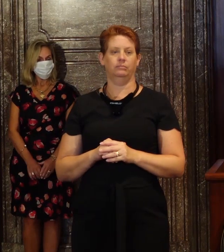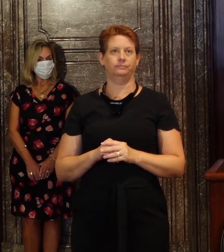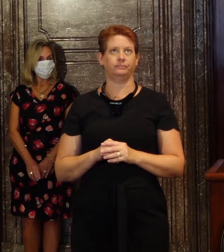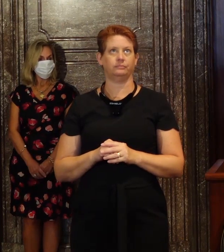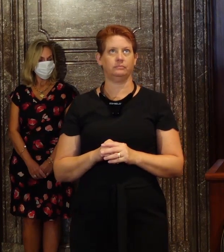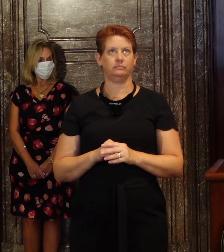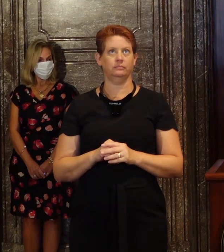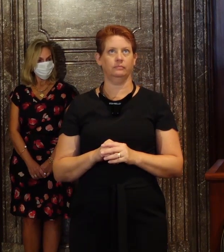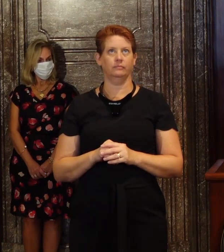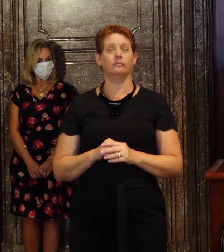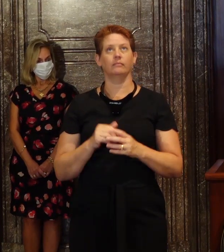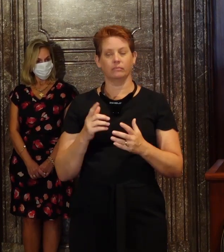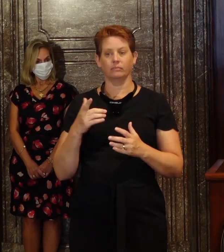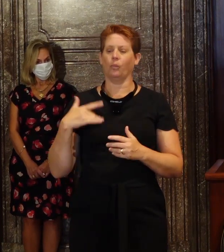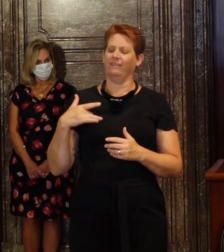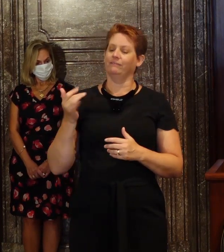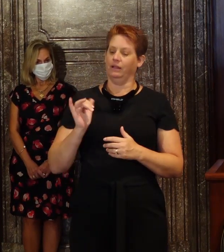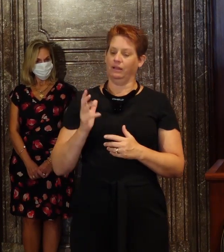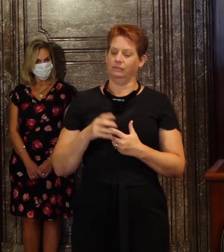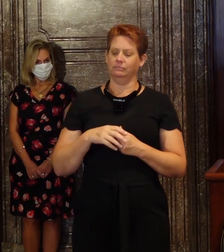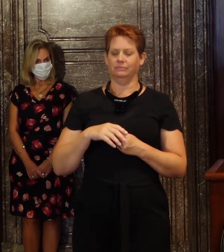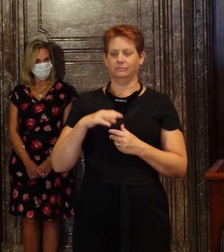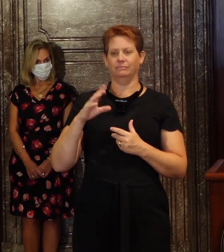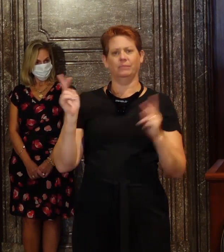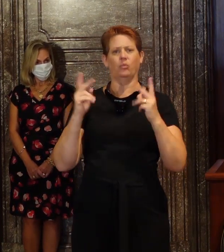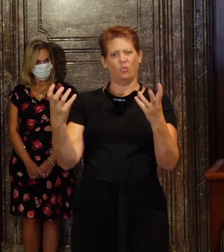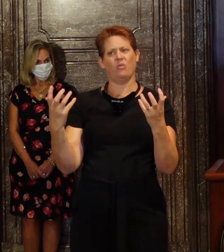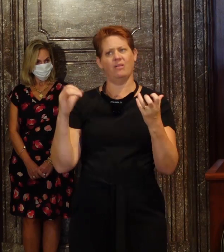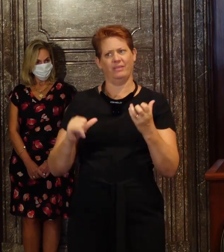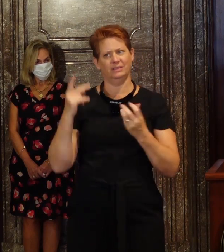that, you know, everybody wants this to happen.